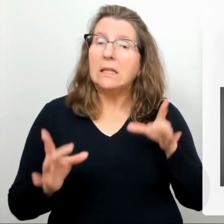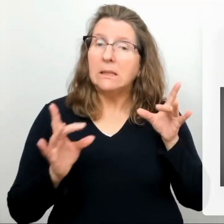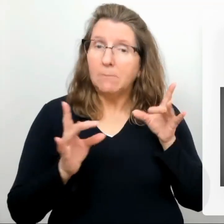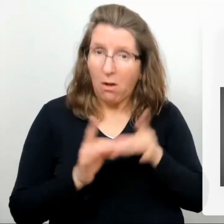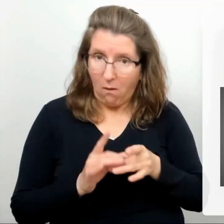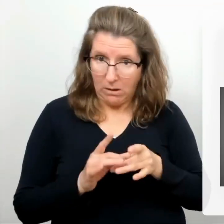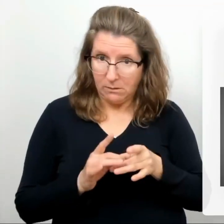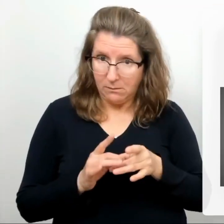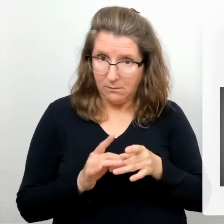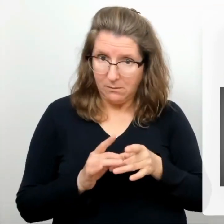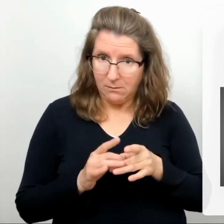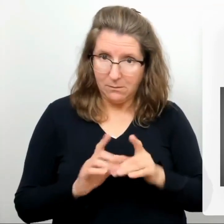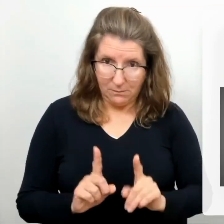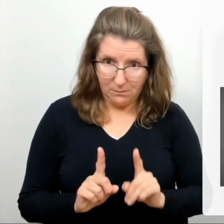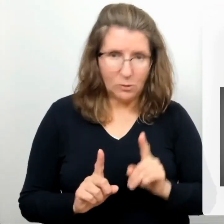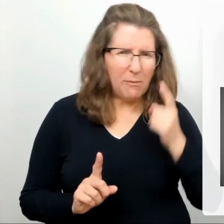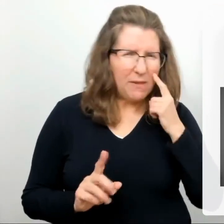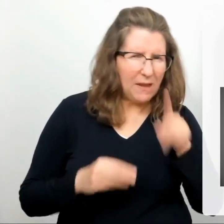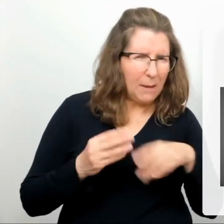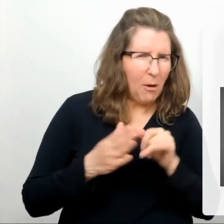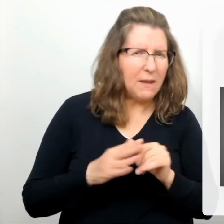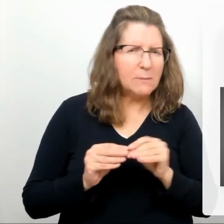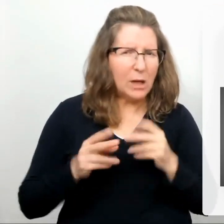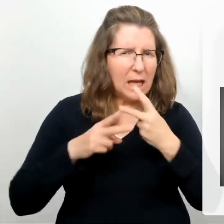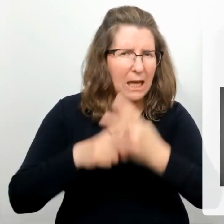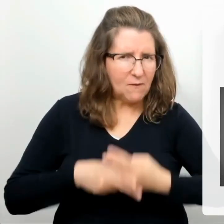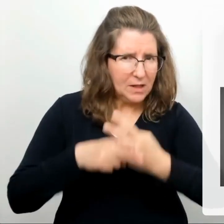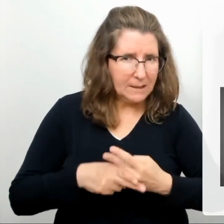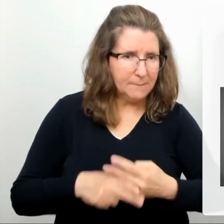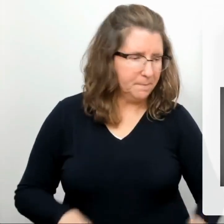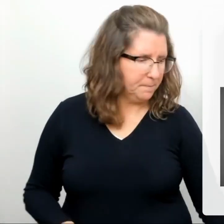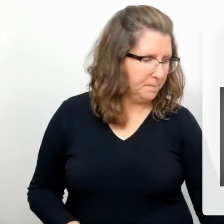of belonging. Let's consider this more carefully.